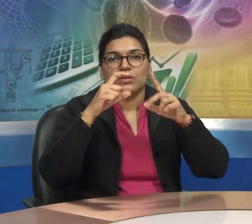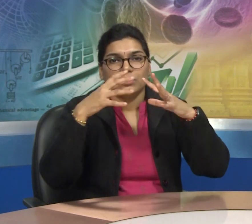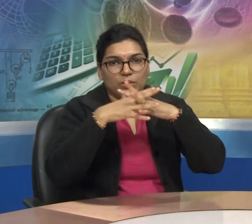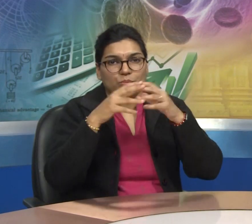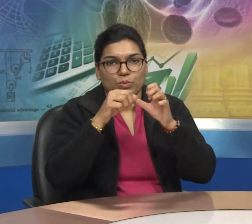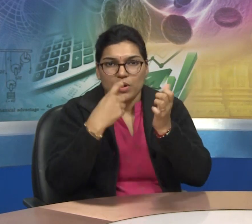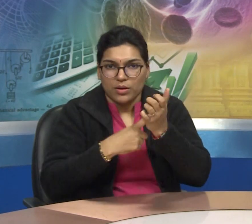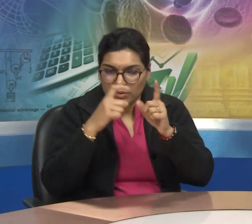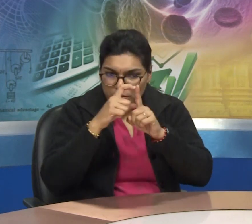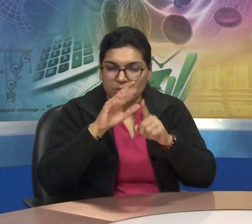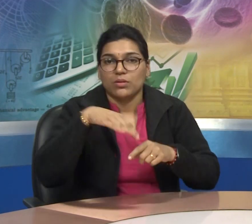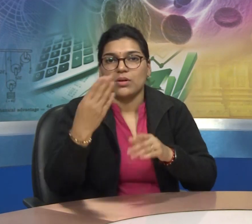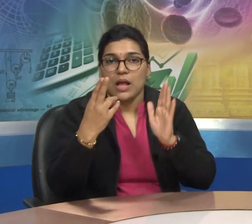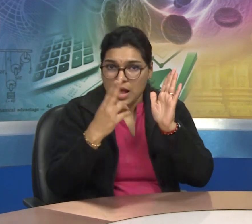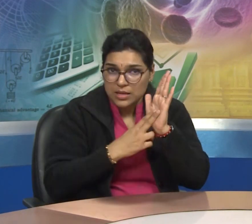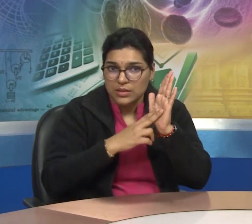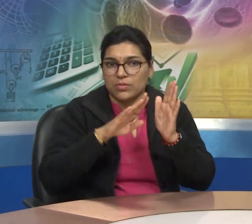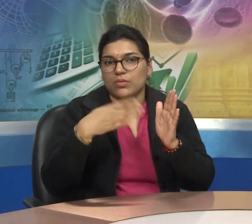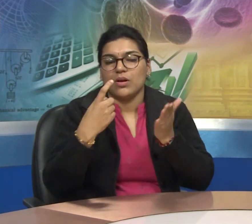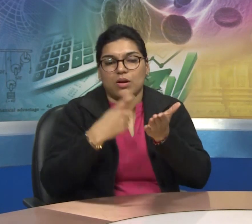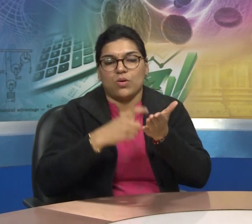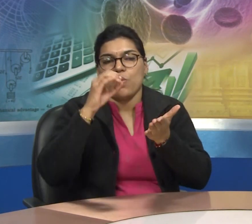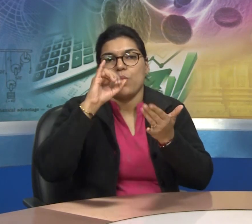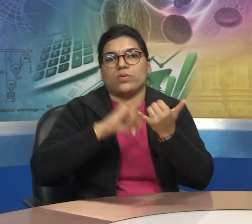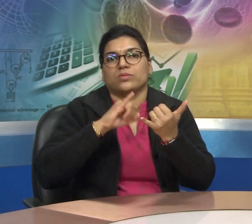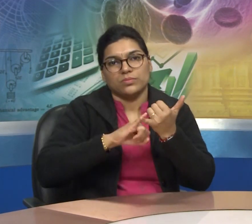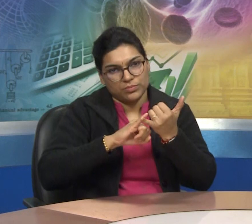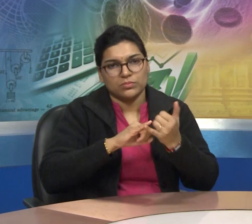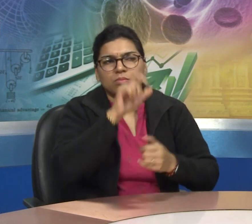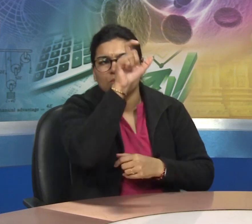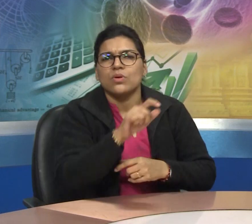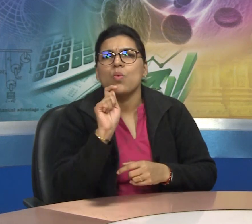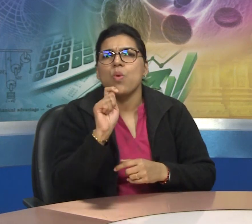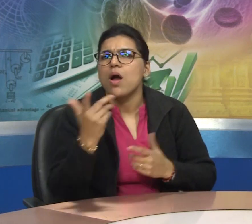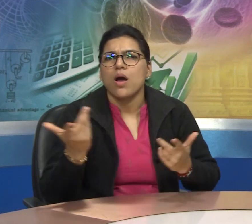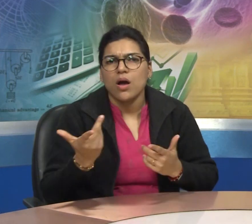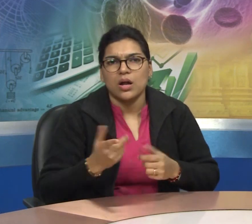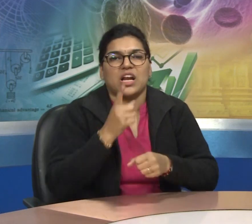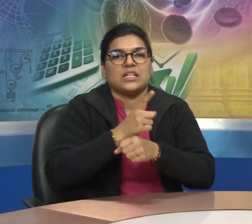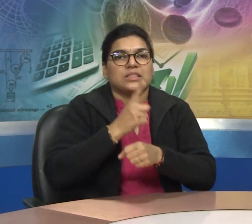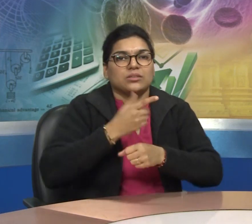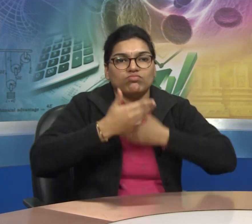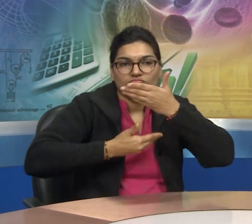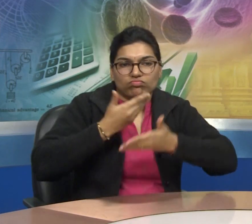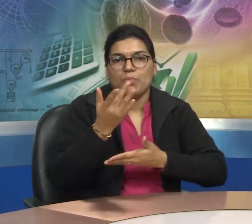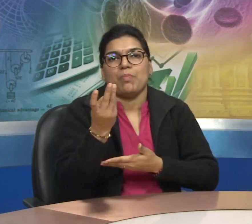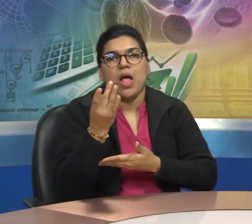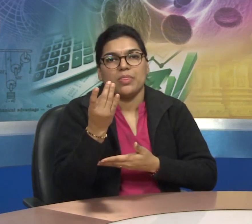from another country. His name is Professor Edward N. Ross. He